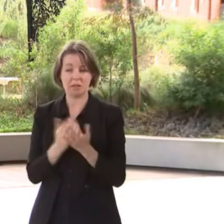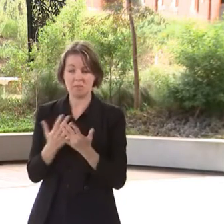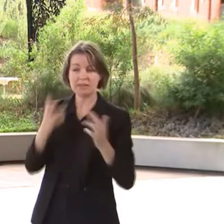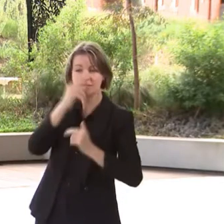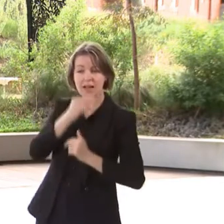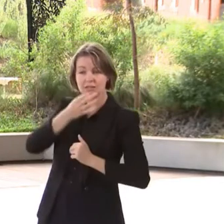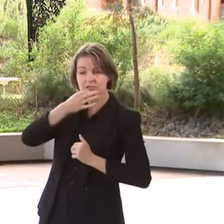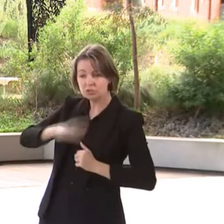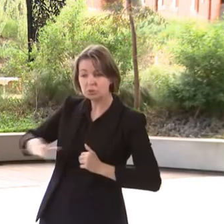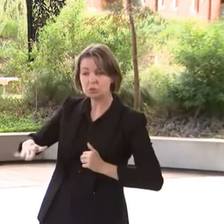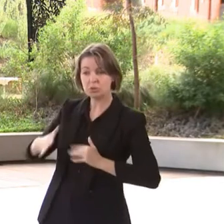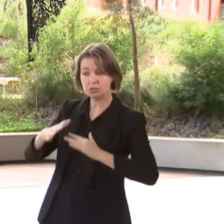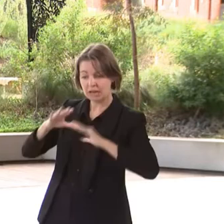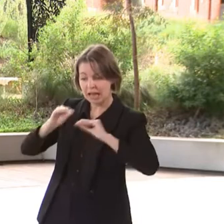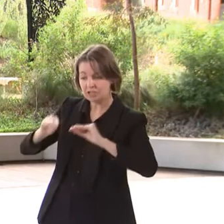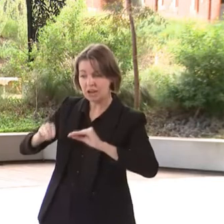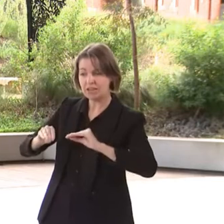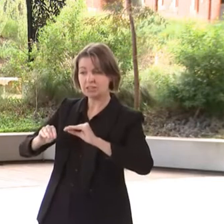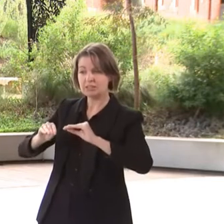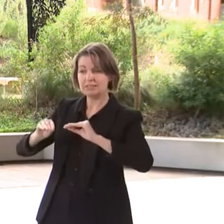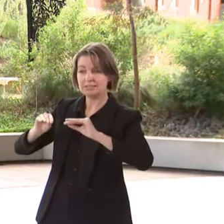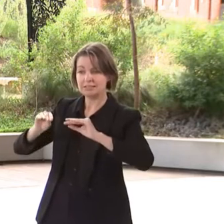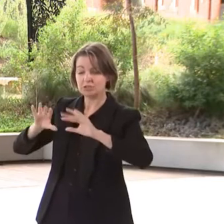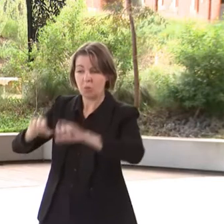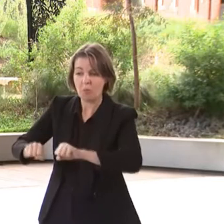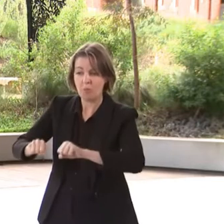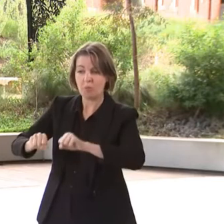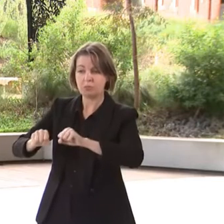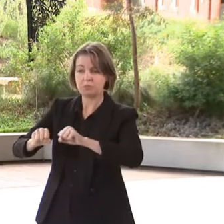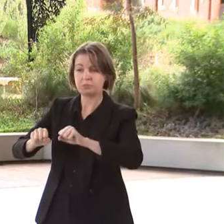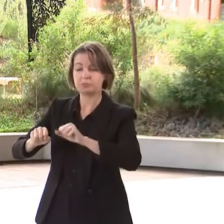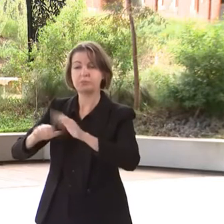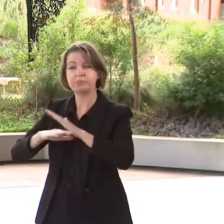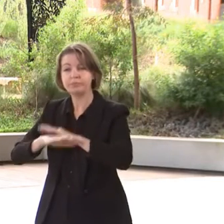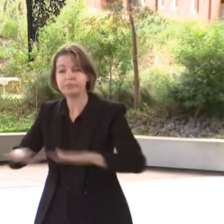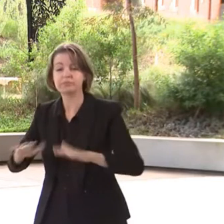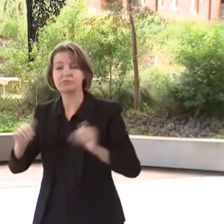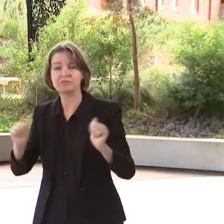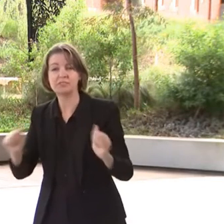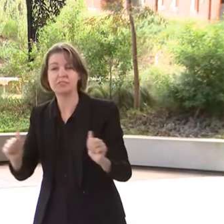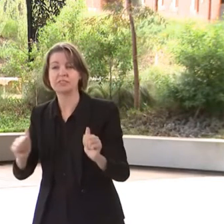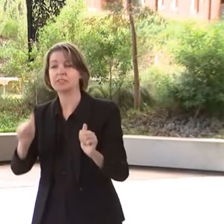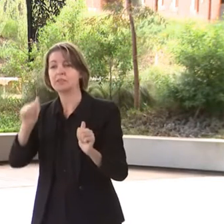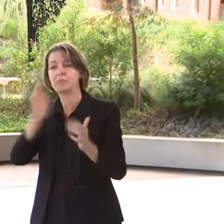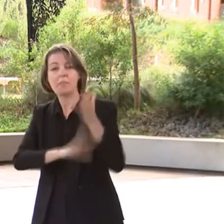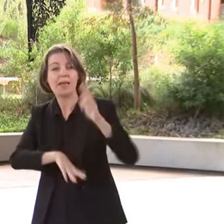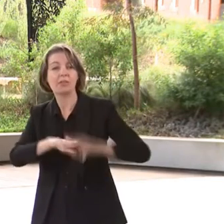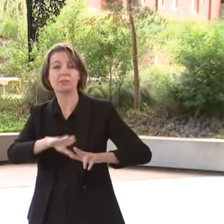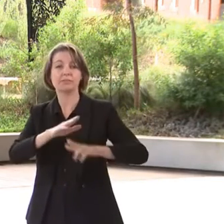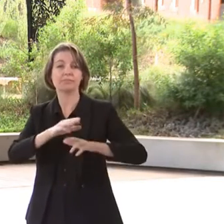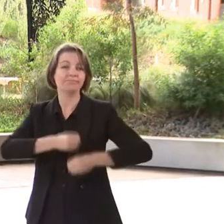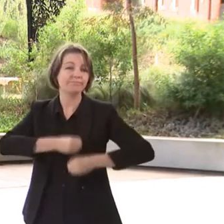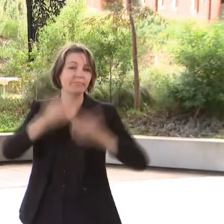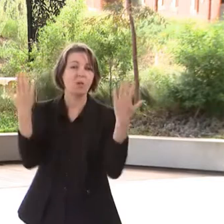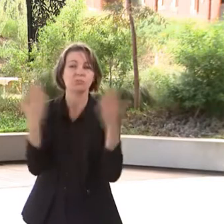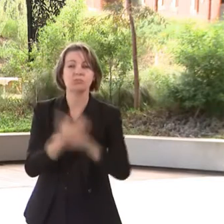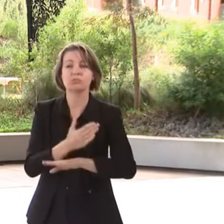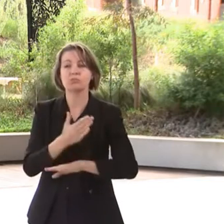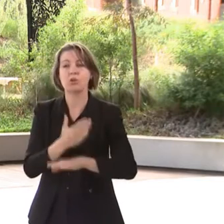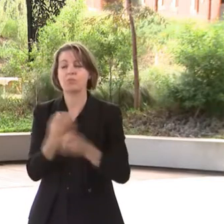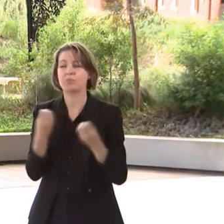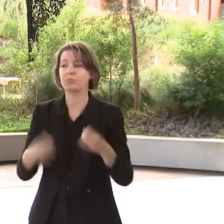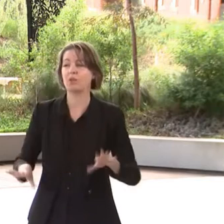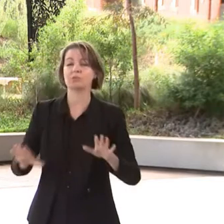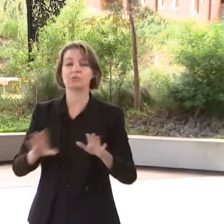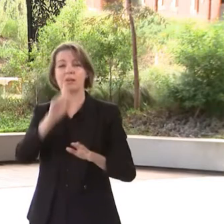already lost a quarter of their schooling, parents who have lost their jobs, parents who haven't been able to go to work because they've been homeschooling their